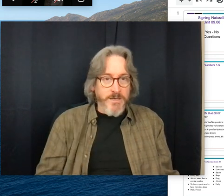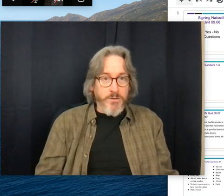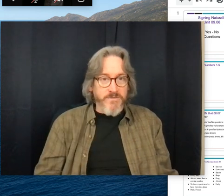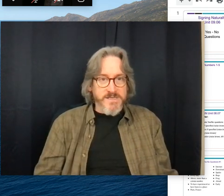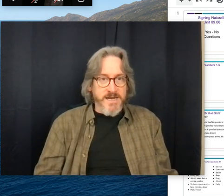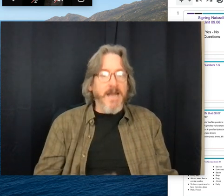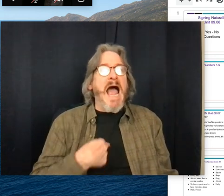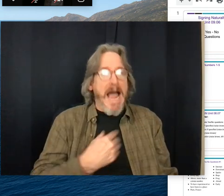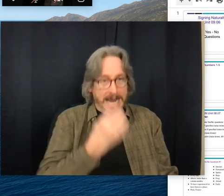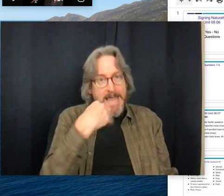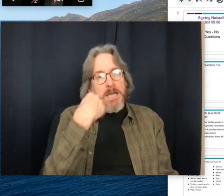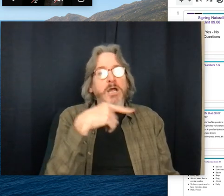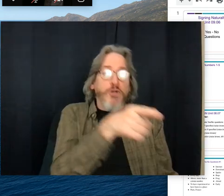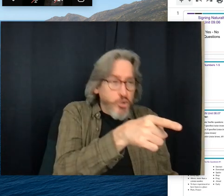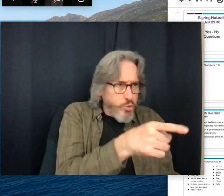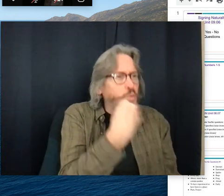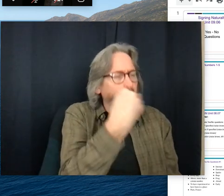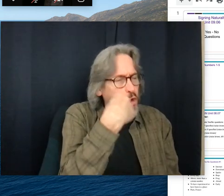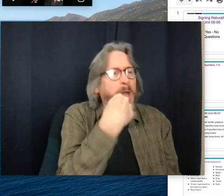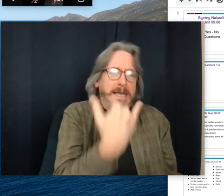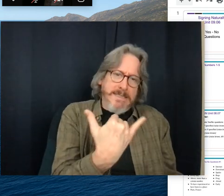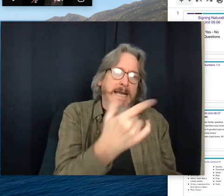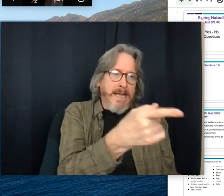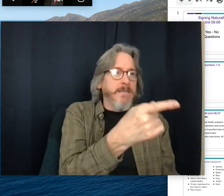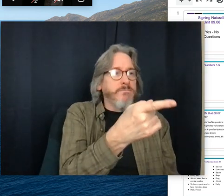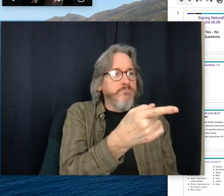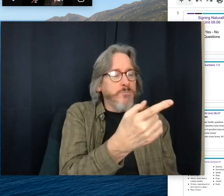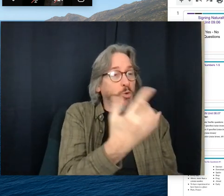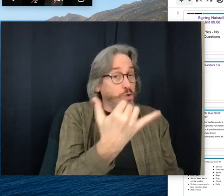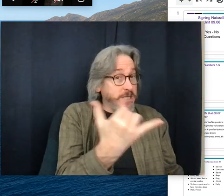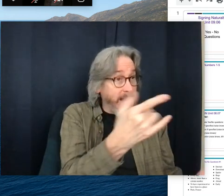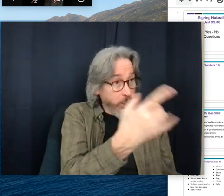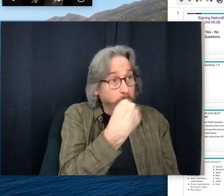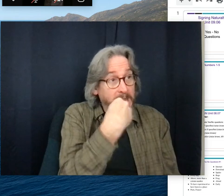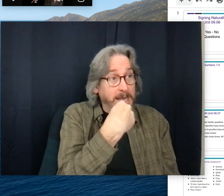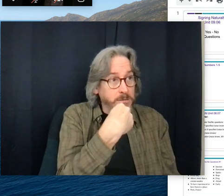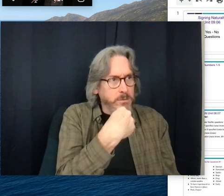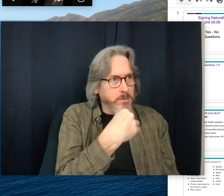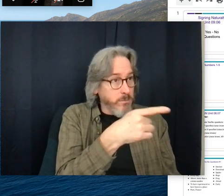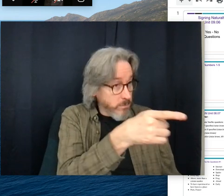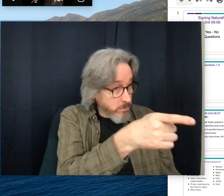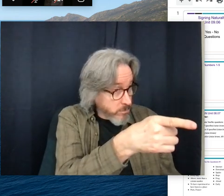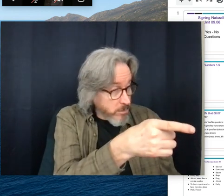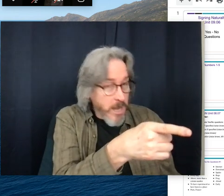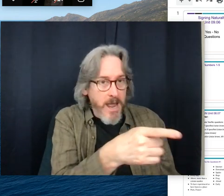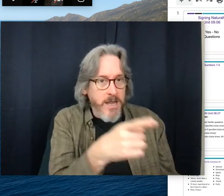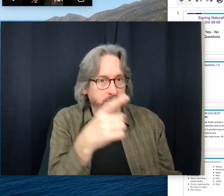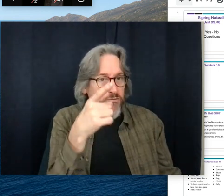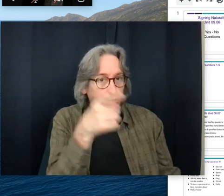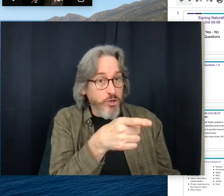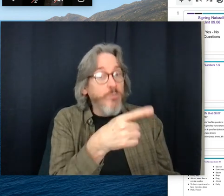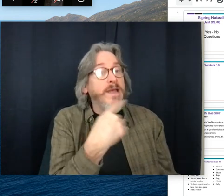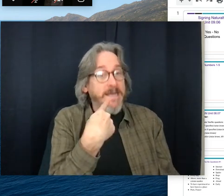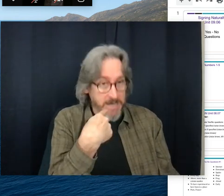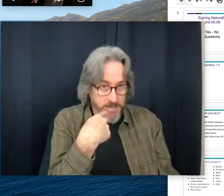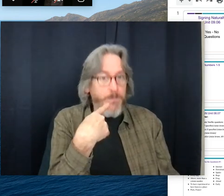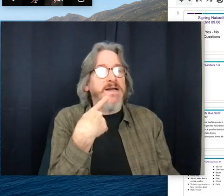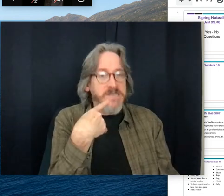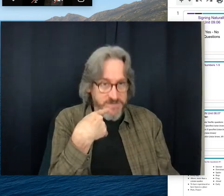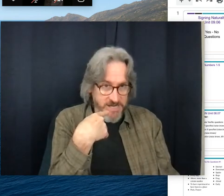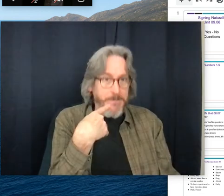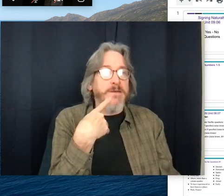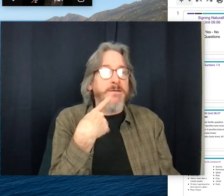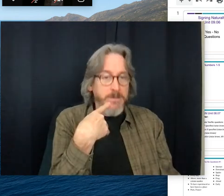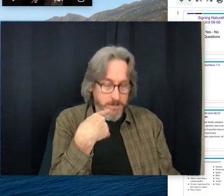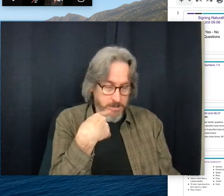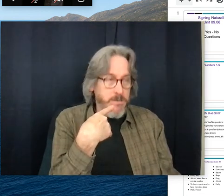have you eaten breakfast today? You ate today, or today you ate. If you make it a